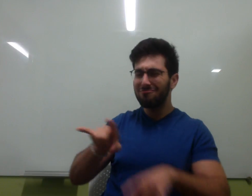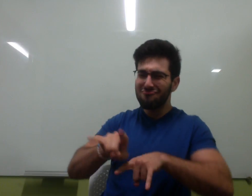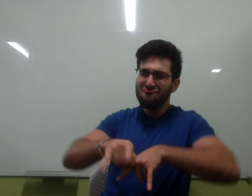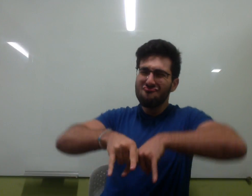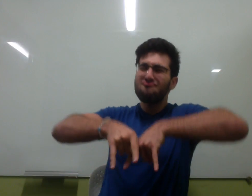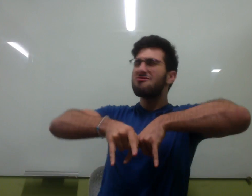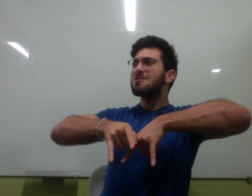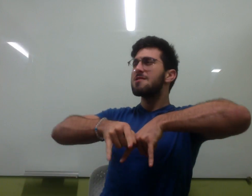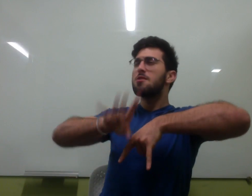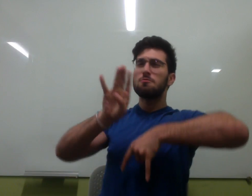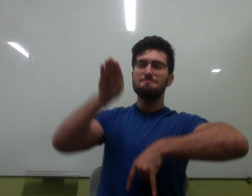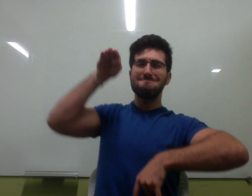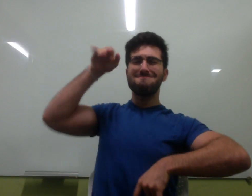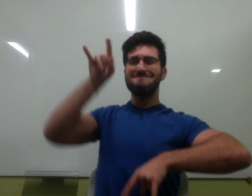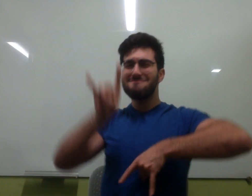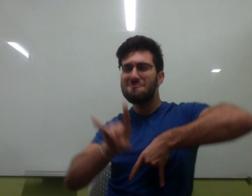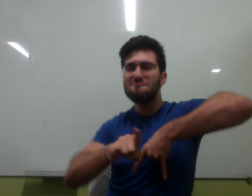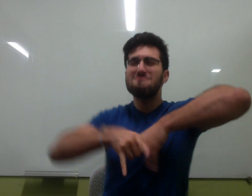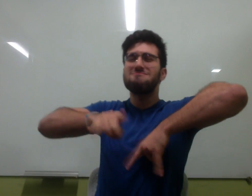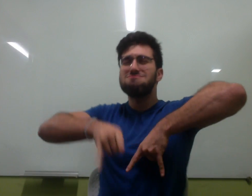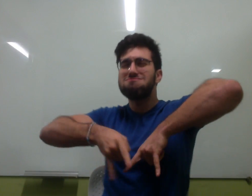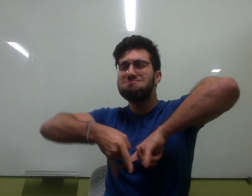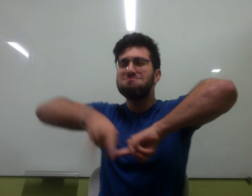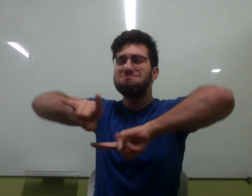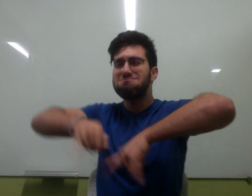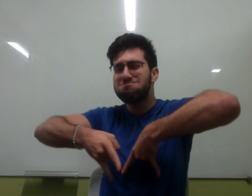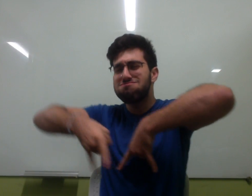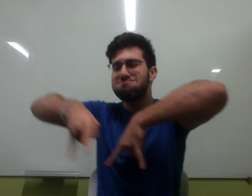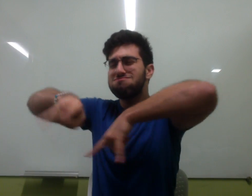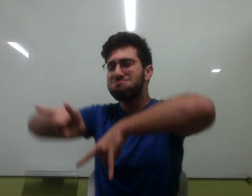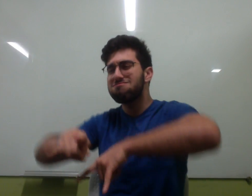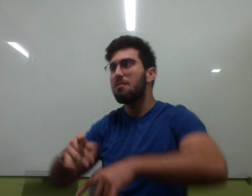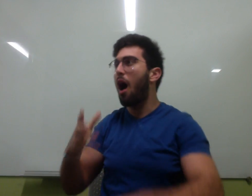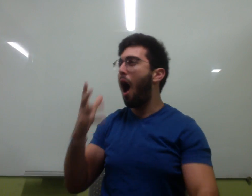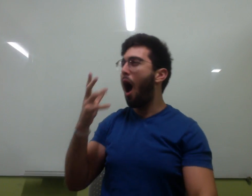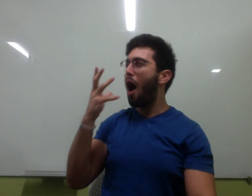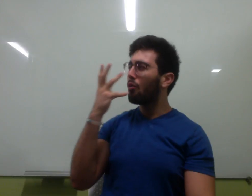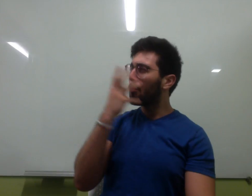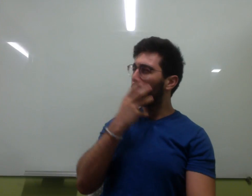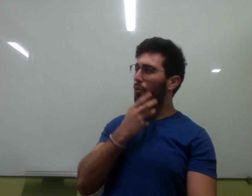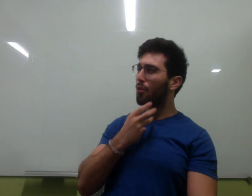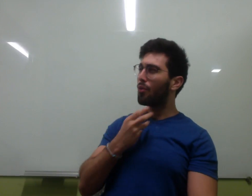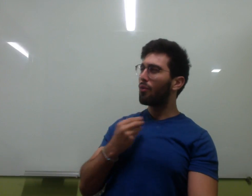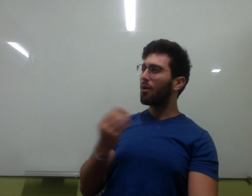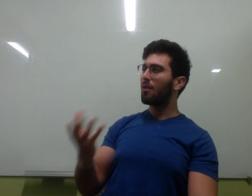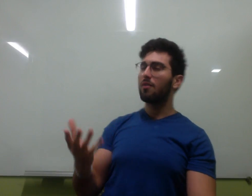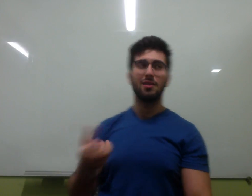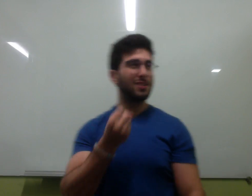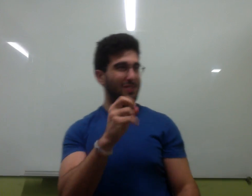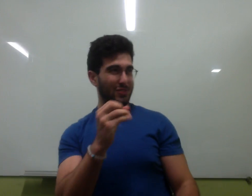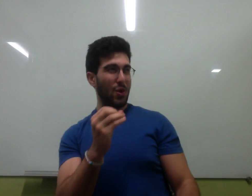Like, you can look it up on YouTube, giraffes running, but... So, like banjo music wouldn't have been appropriate? No.